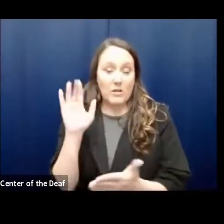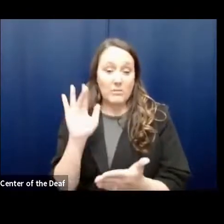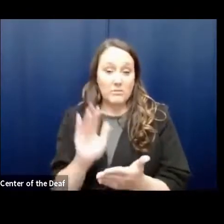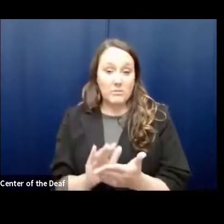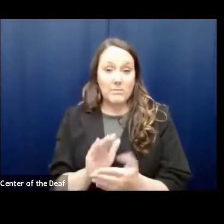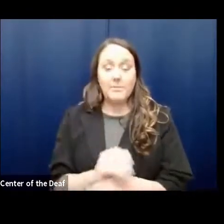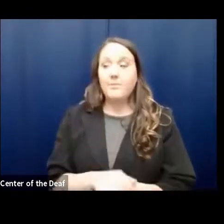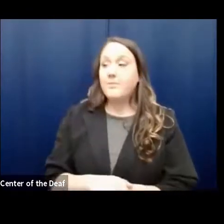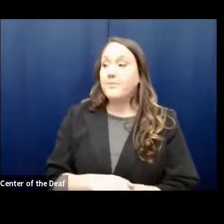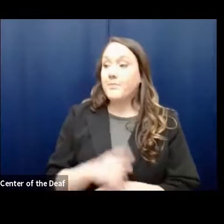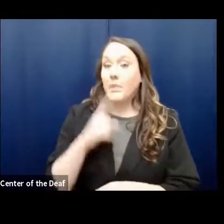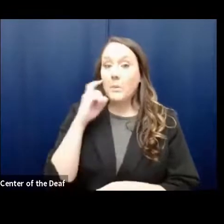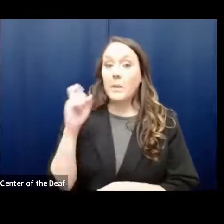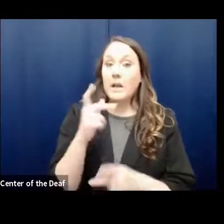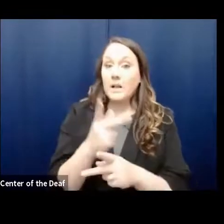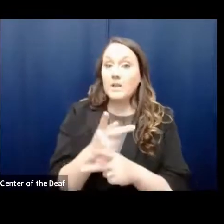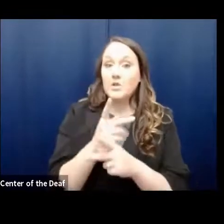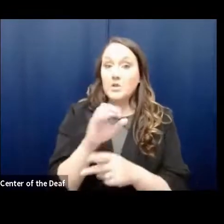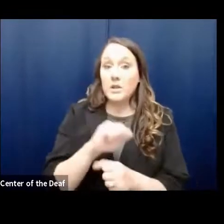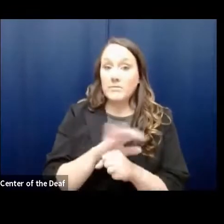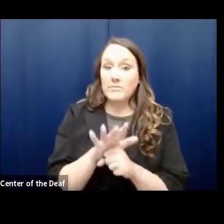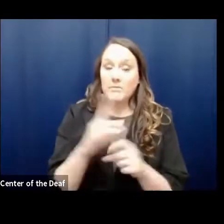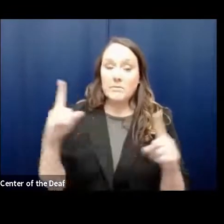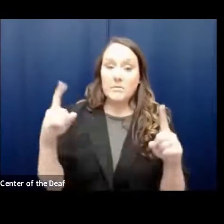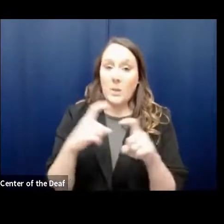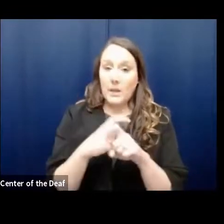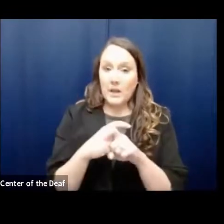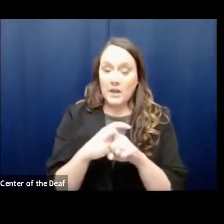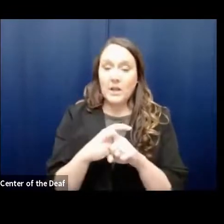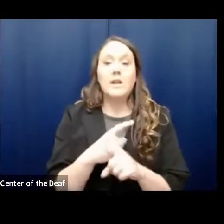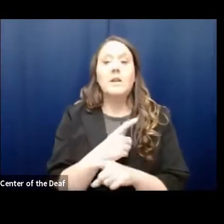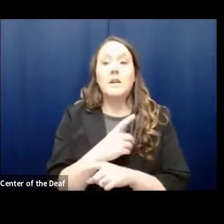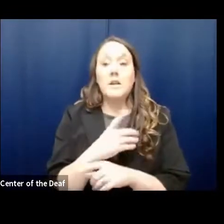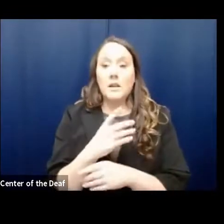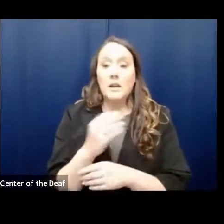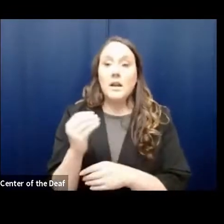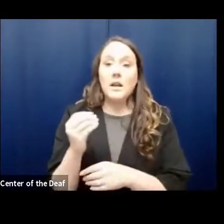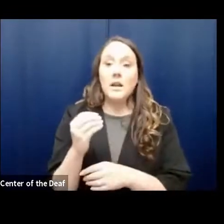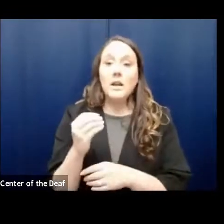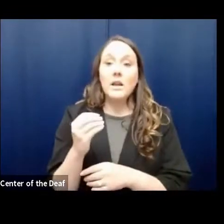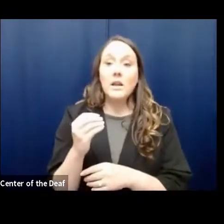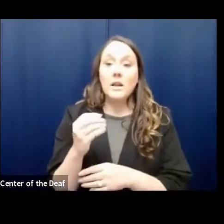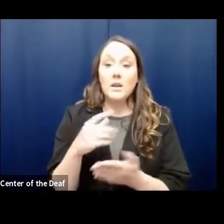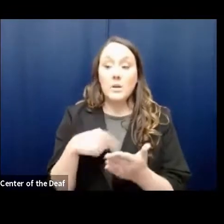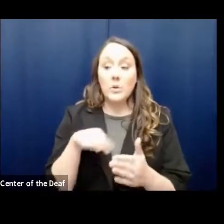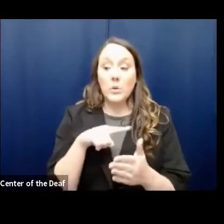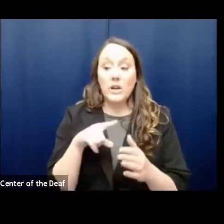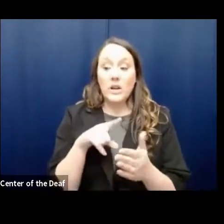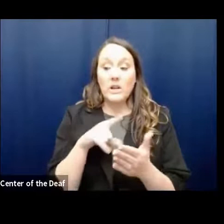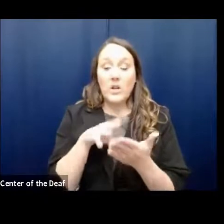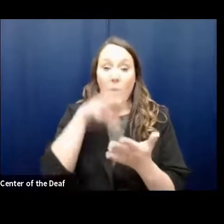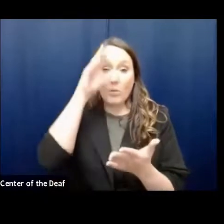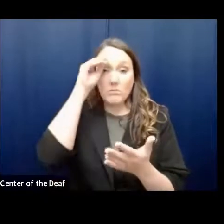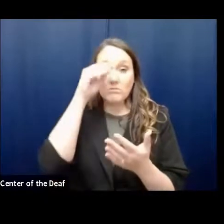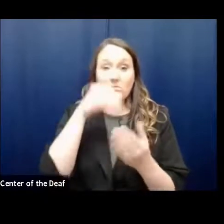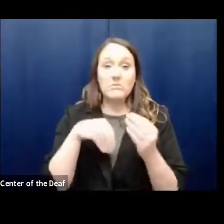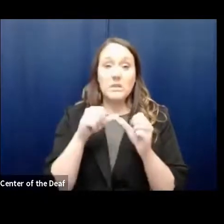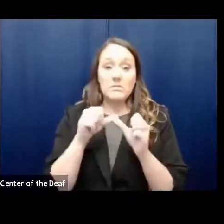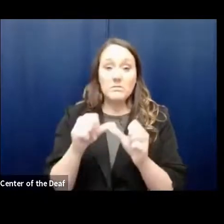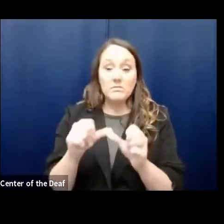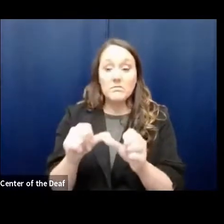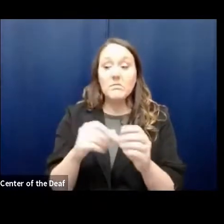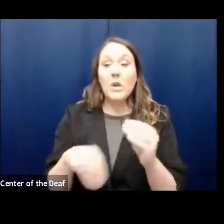Well, because treating COVID is complicated. And as we learn more about it, more people do